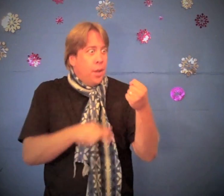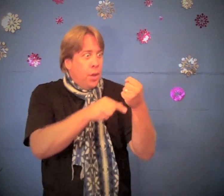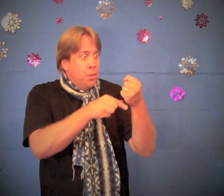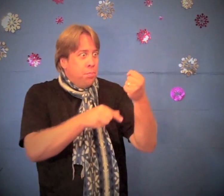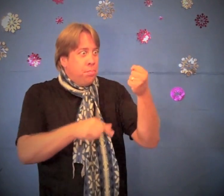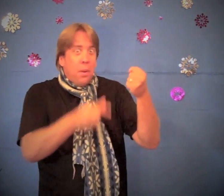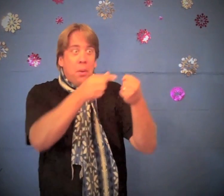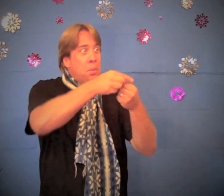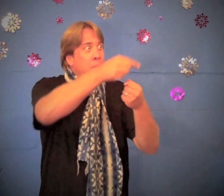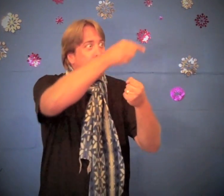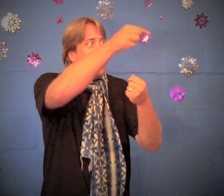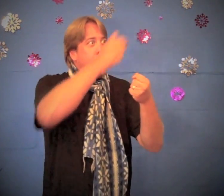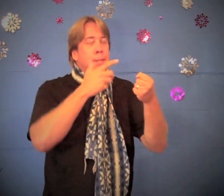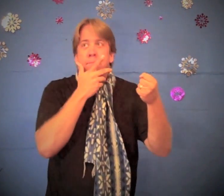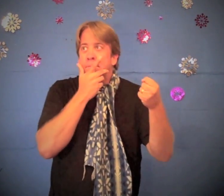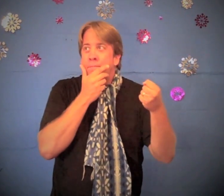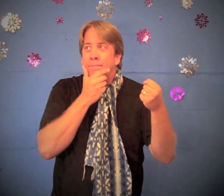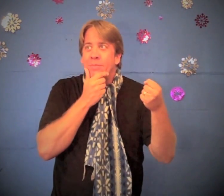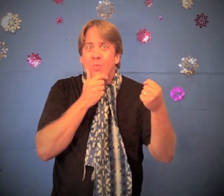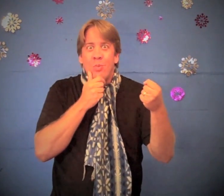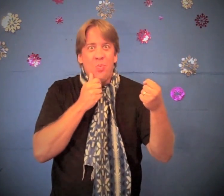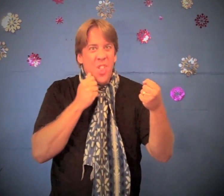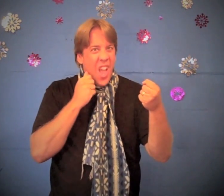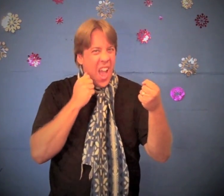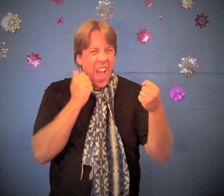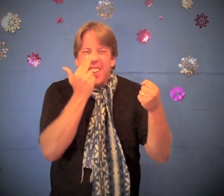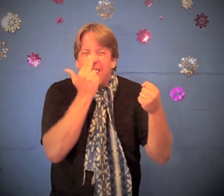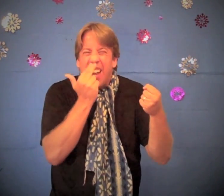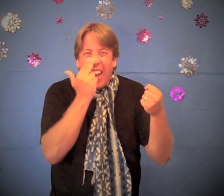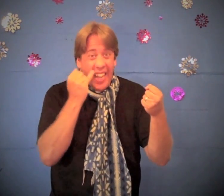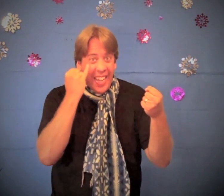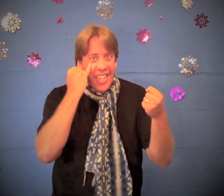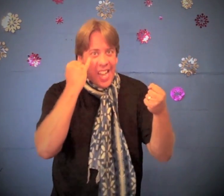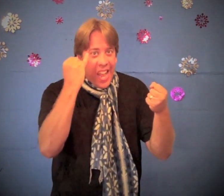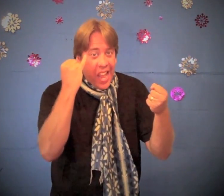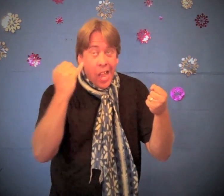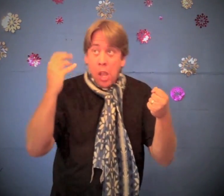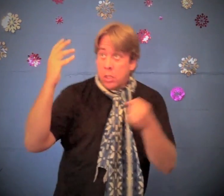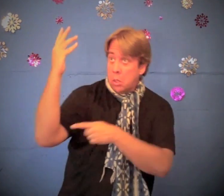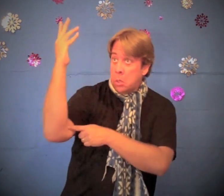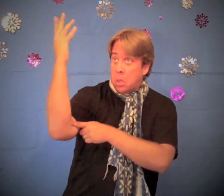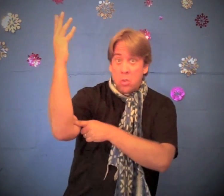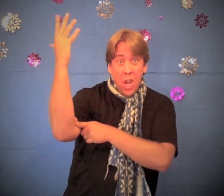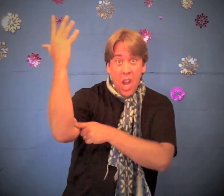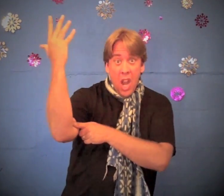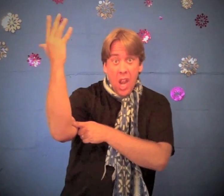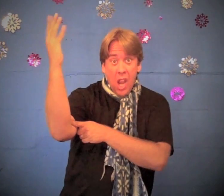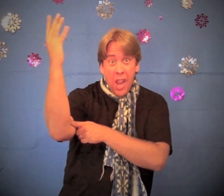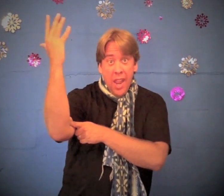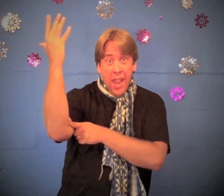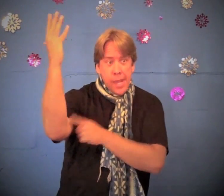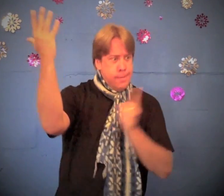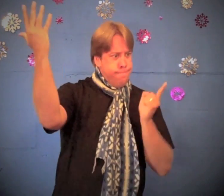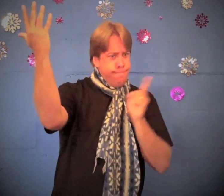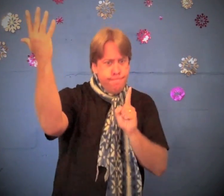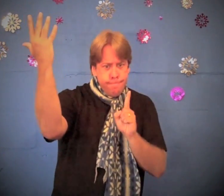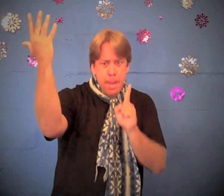A stick that was just right for smacking a